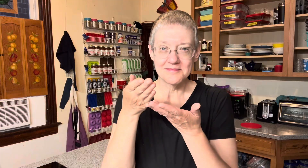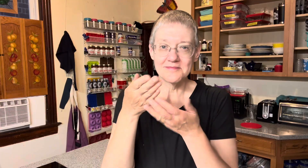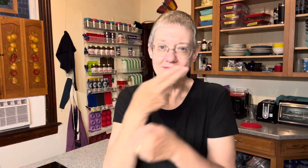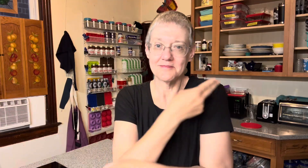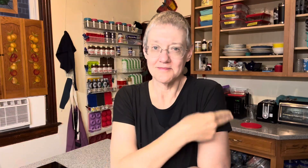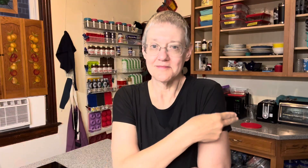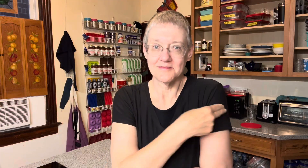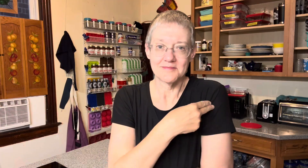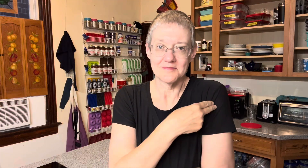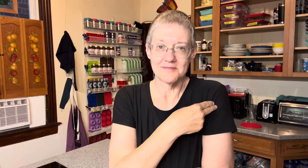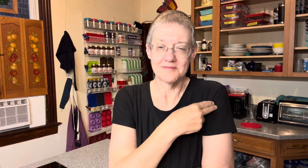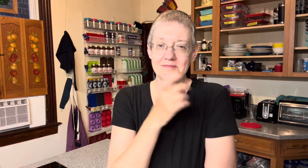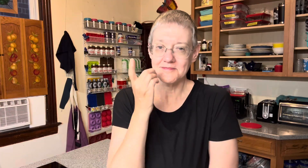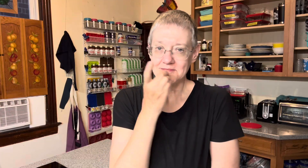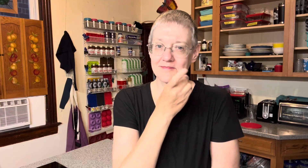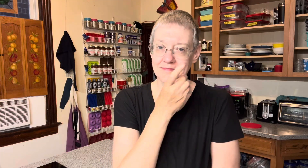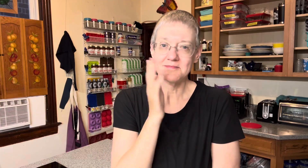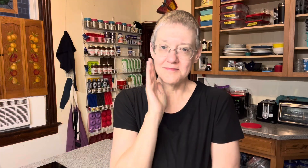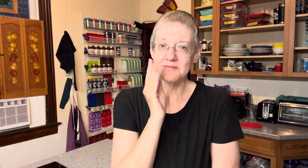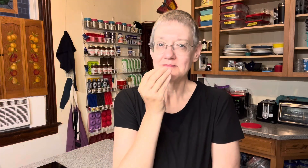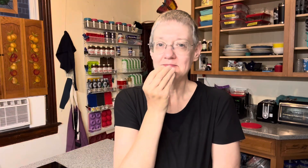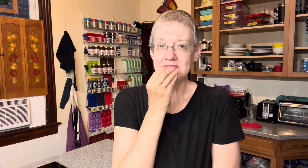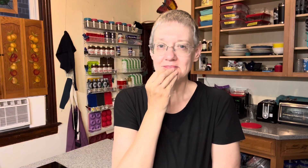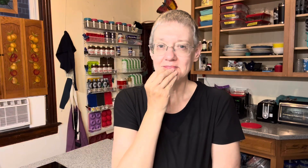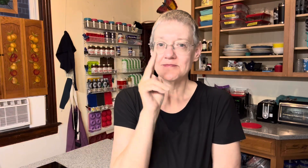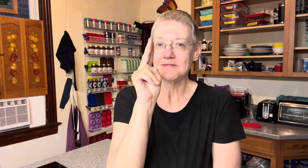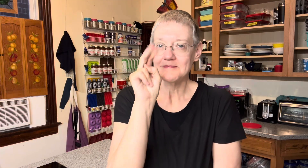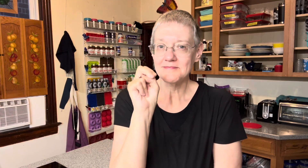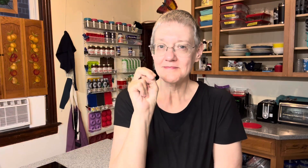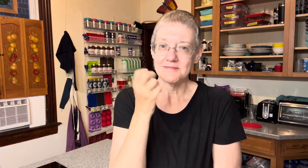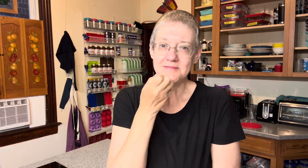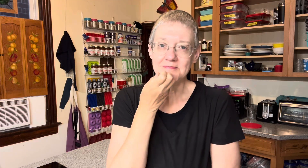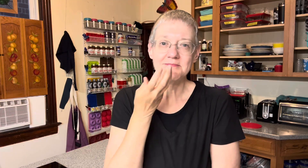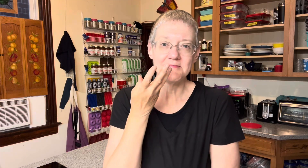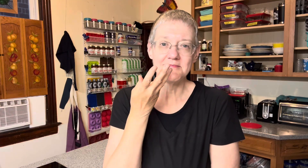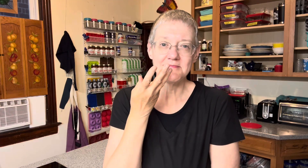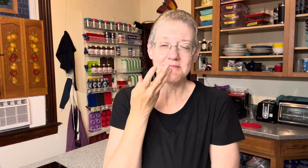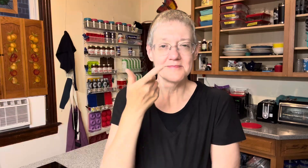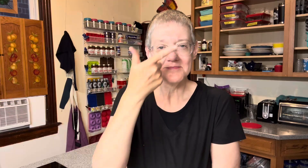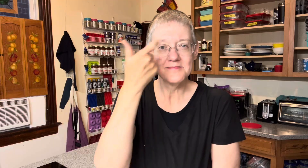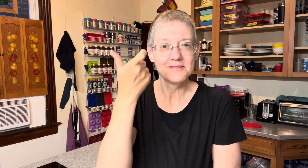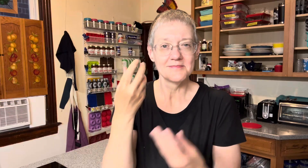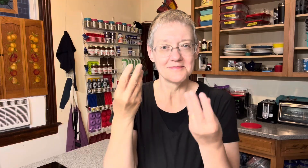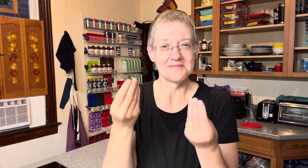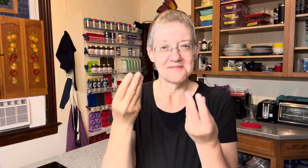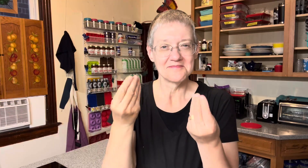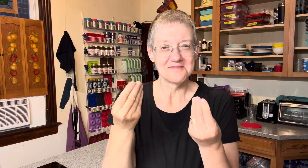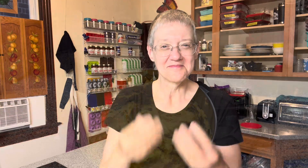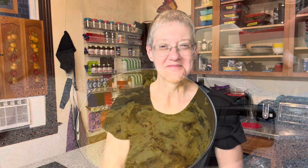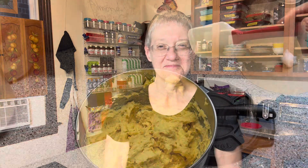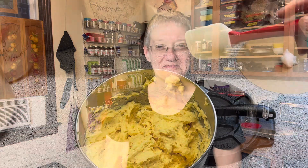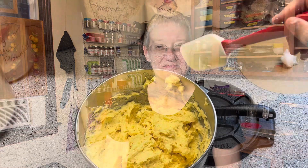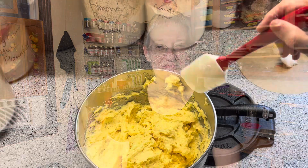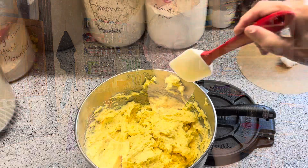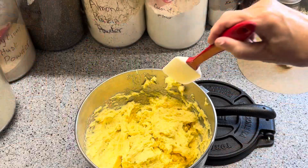I'll bring some of these to the hospital. They don't have to be warmed up for Dale to eat them because they're soft.